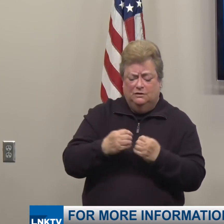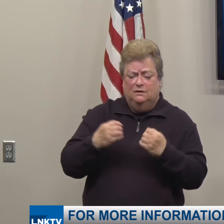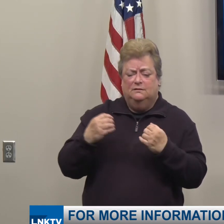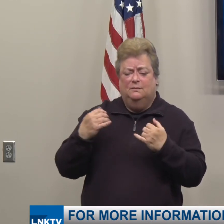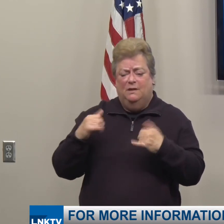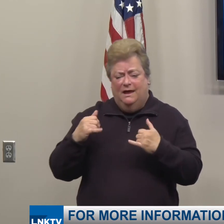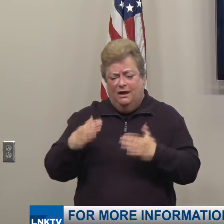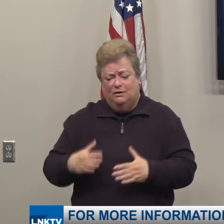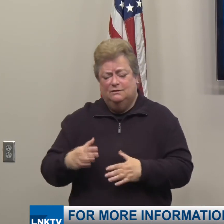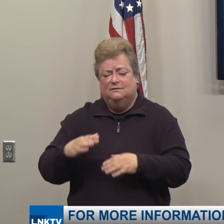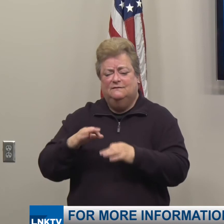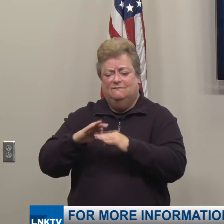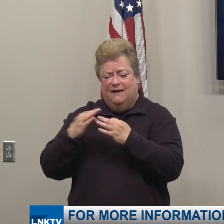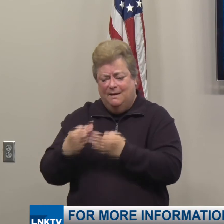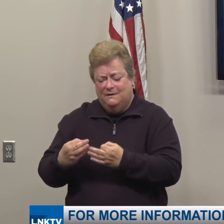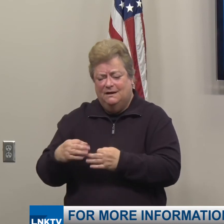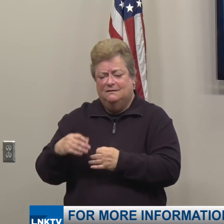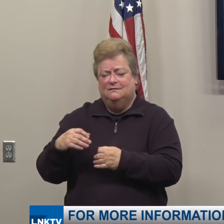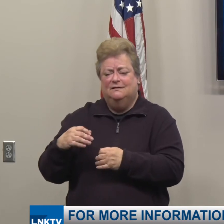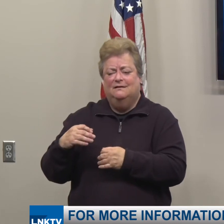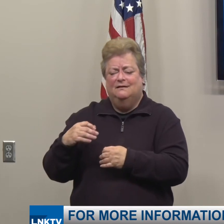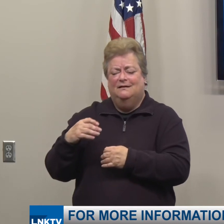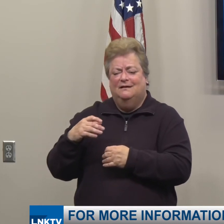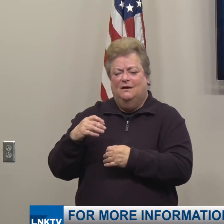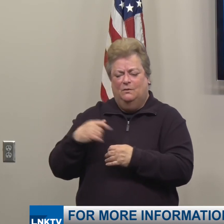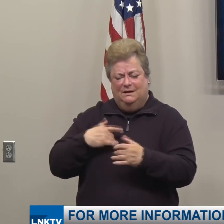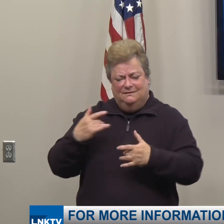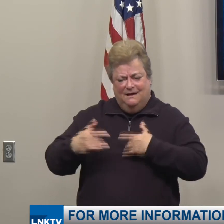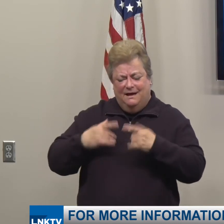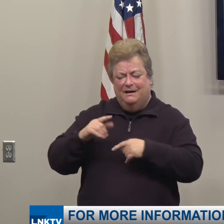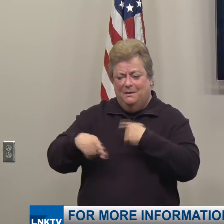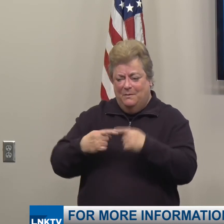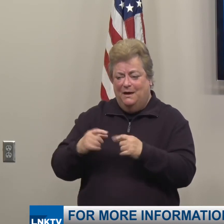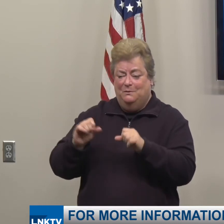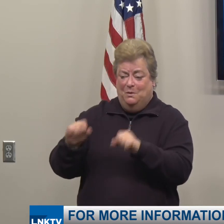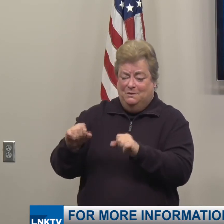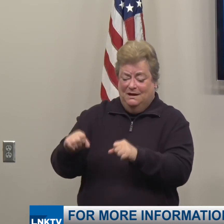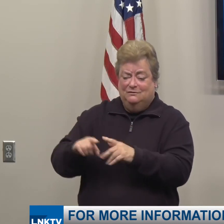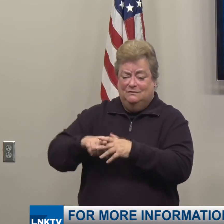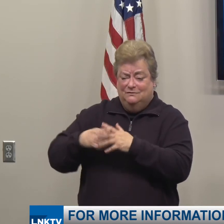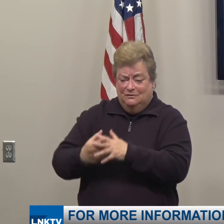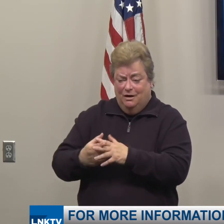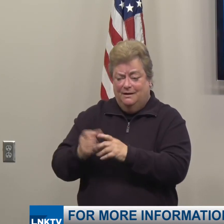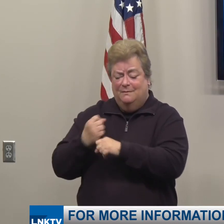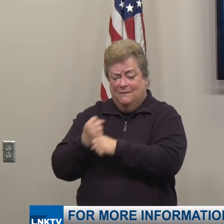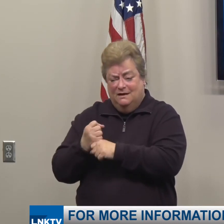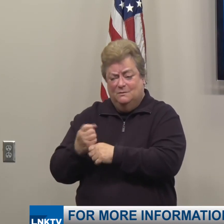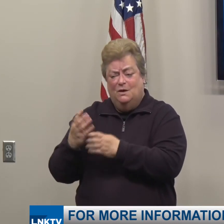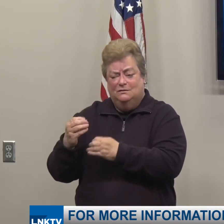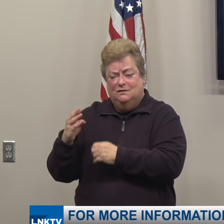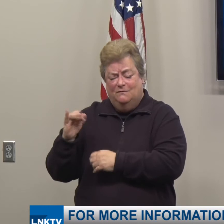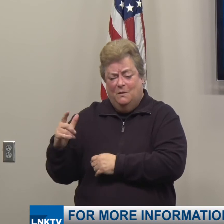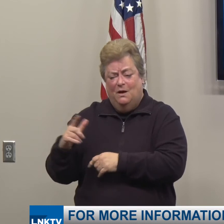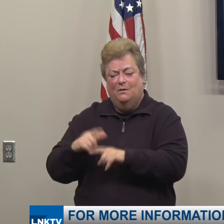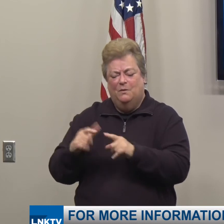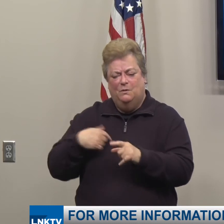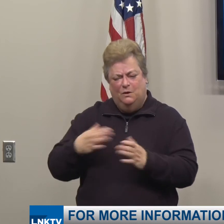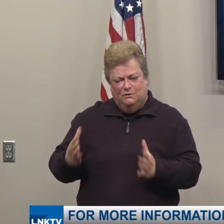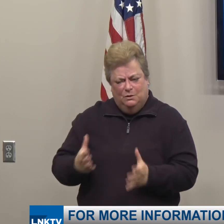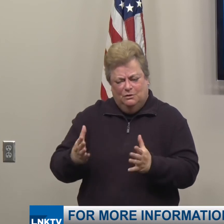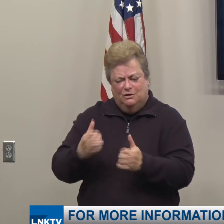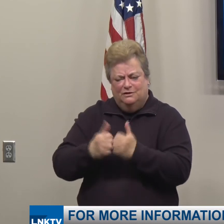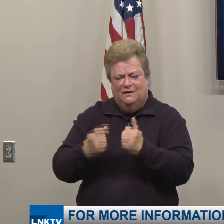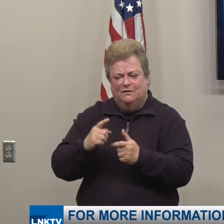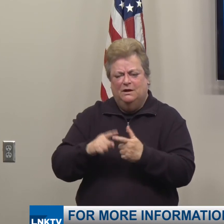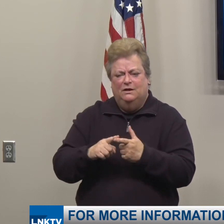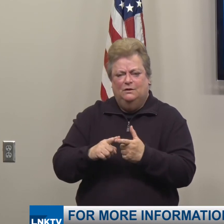players and parents are really excited about the news for the potential resumption of softball and baseball. But we do want to encourage everyone to be a